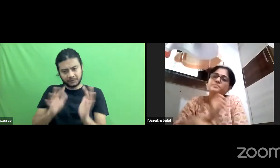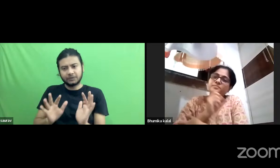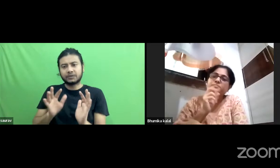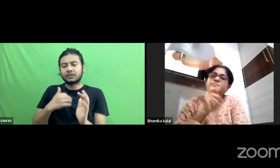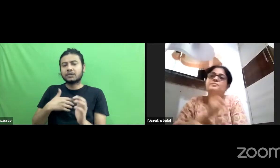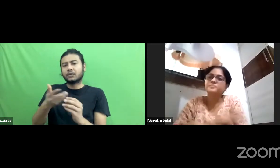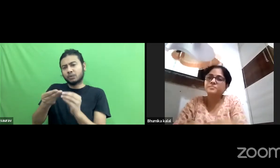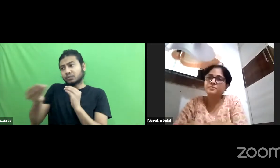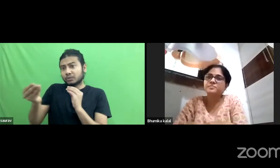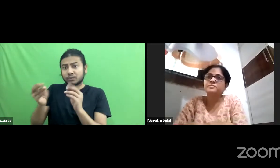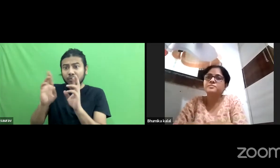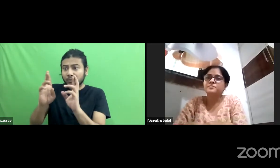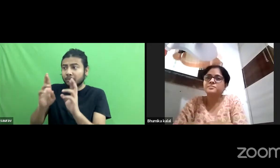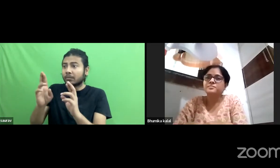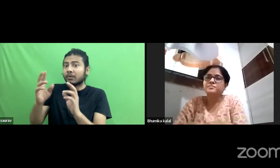it, I'll convey it.